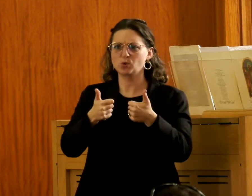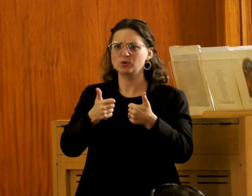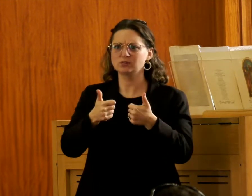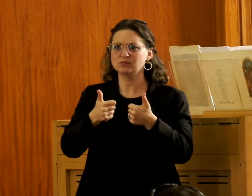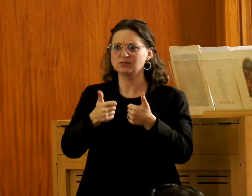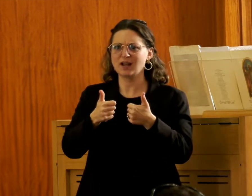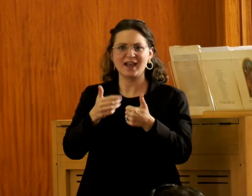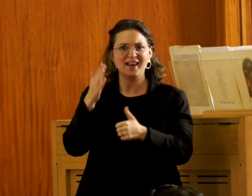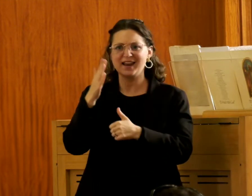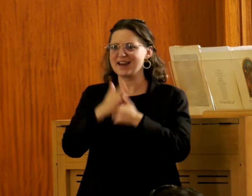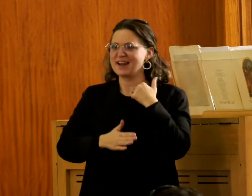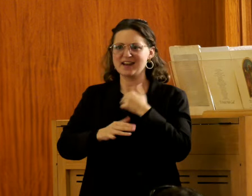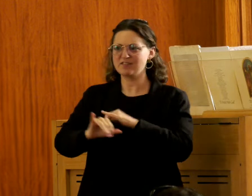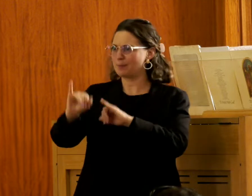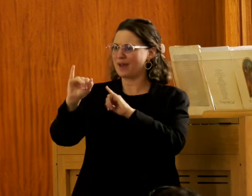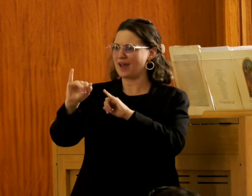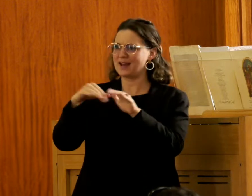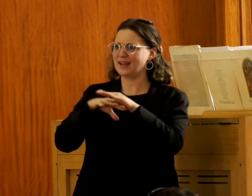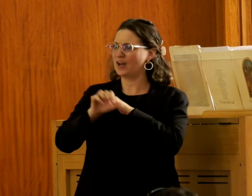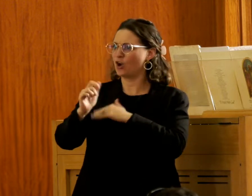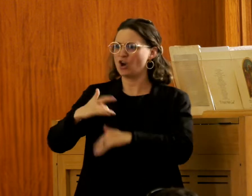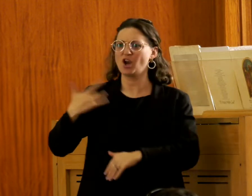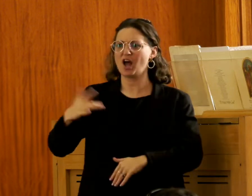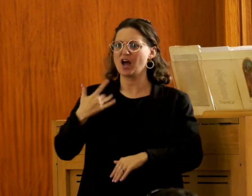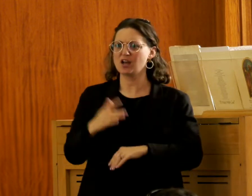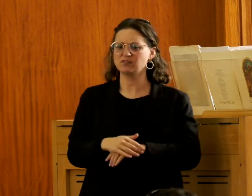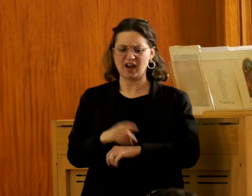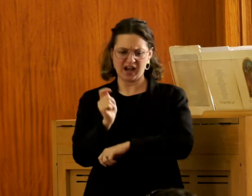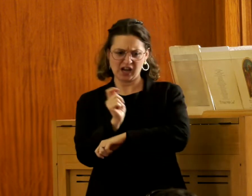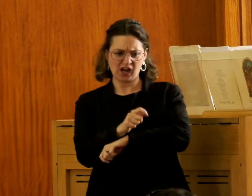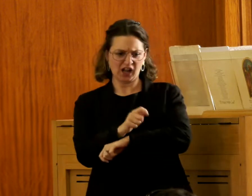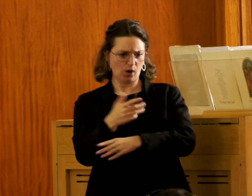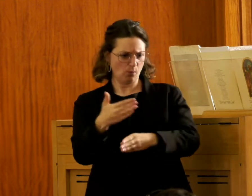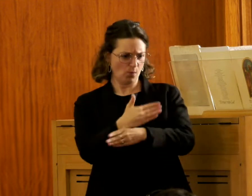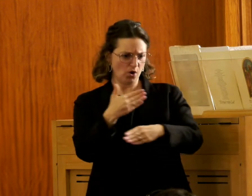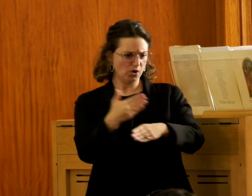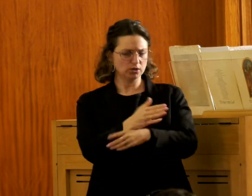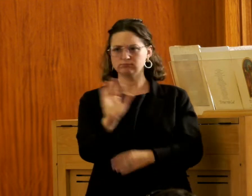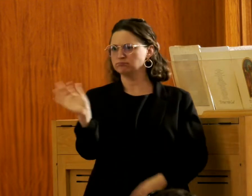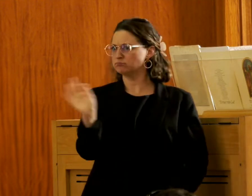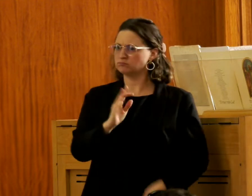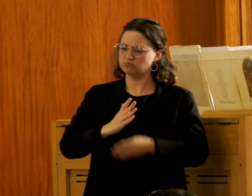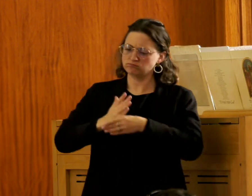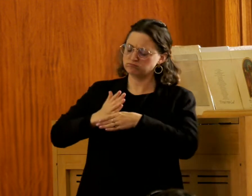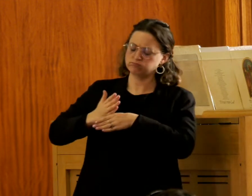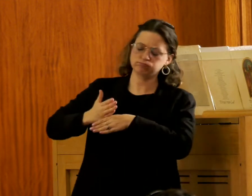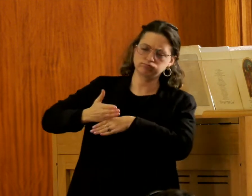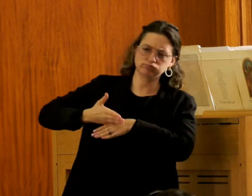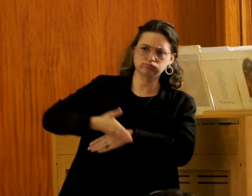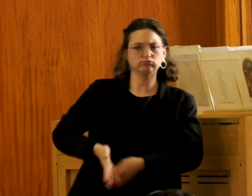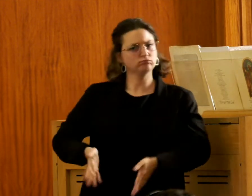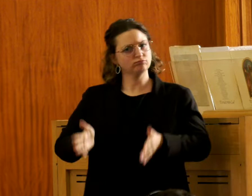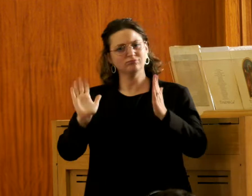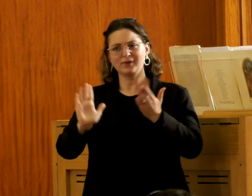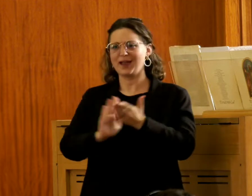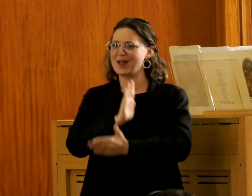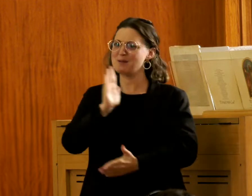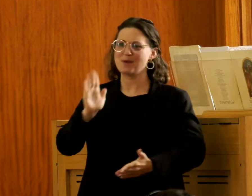life. She does not neglect her tasks. She willingly works.